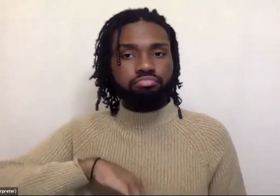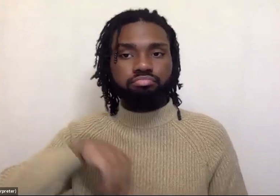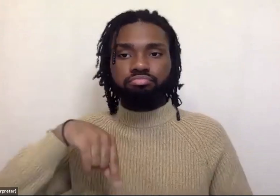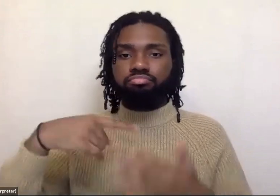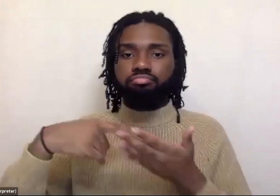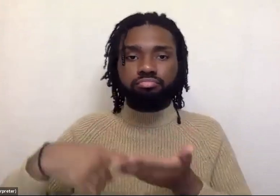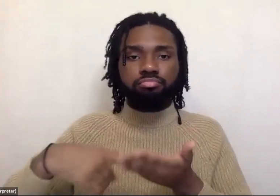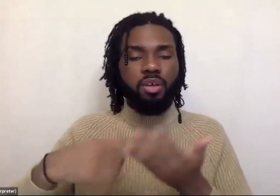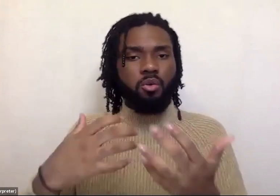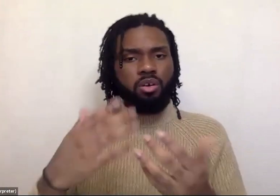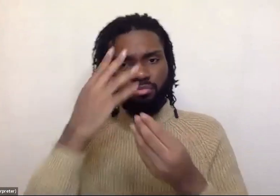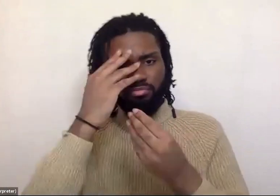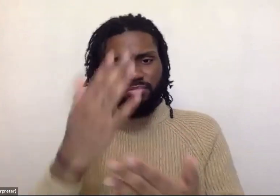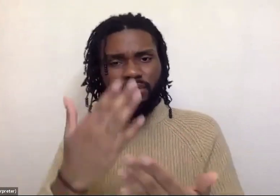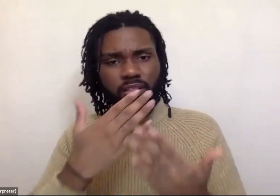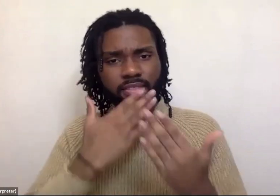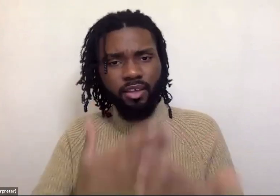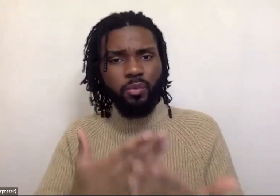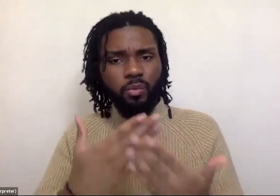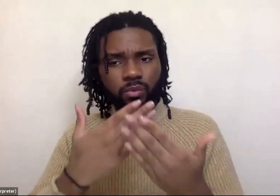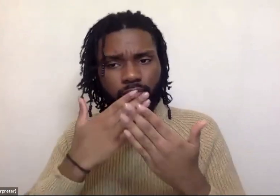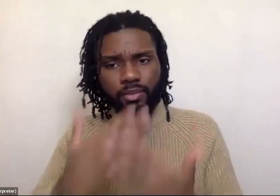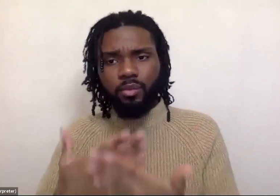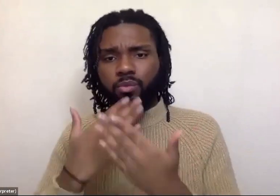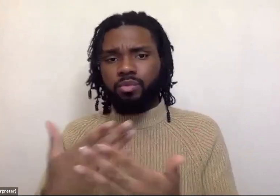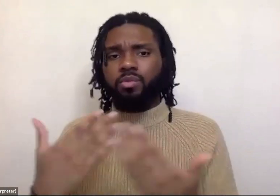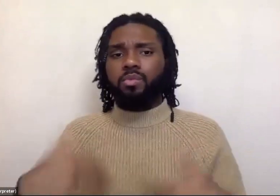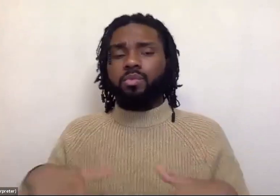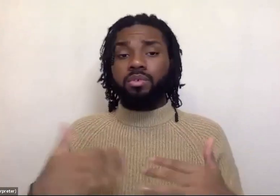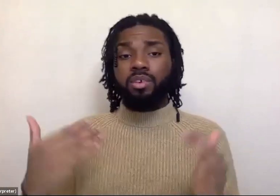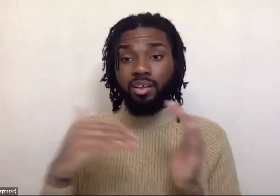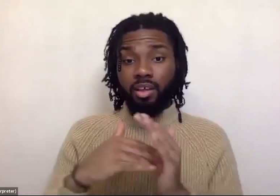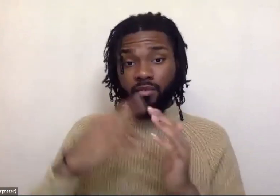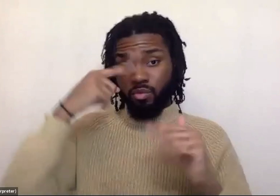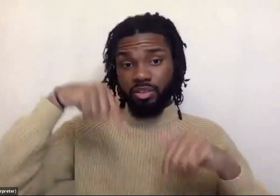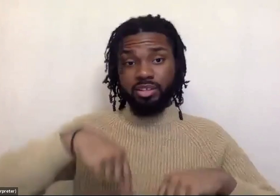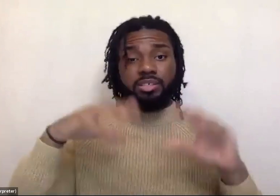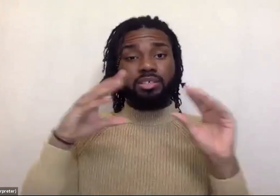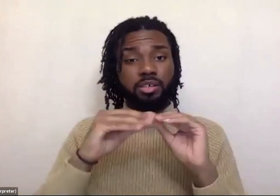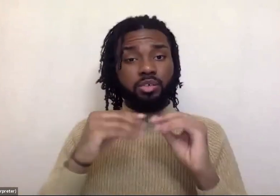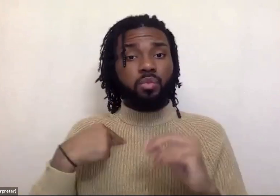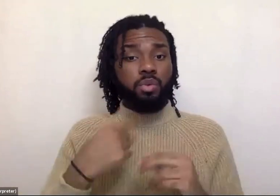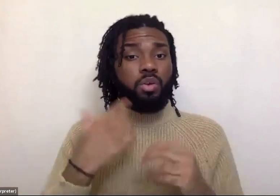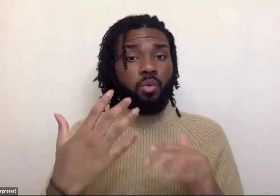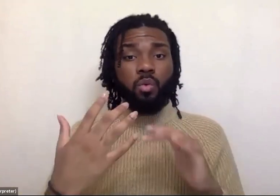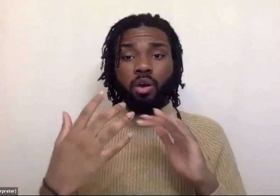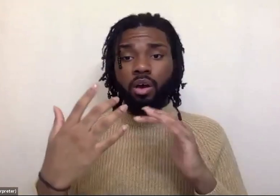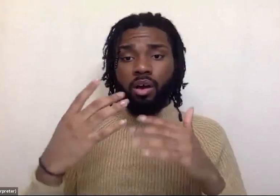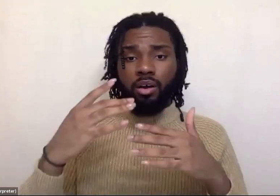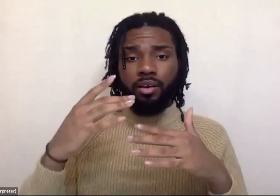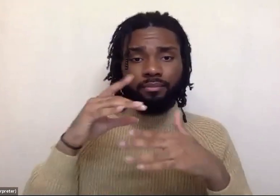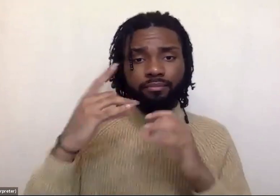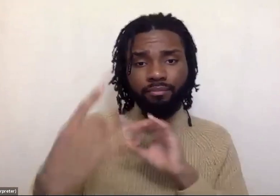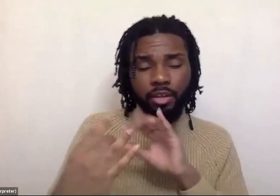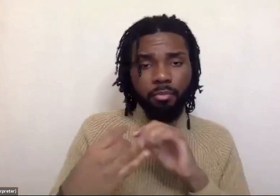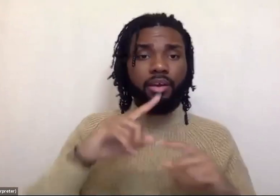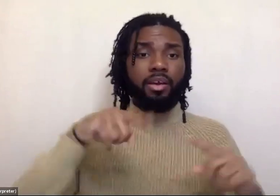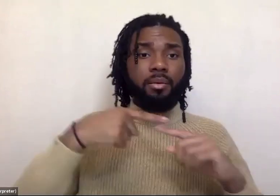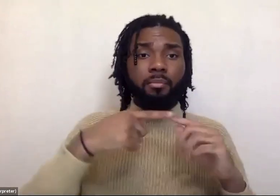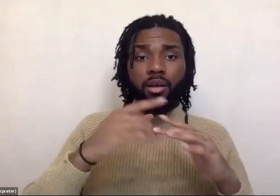thank you. And again, we want your feedback on this session, both on the content and the format. That link is in the